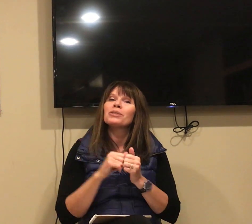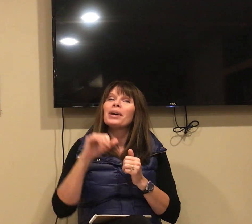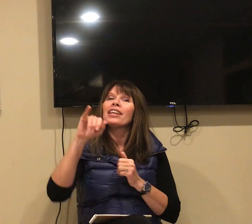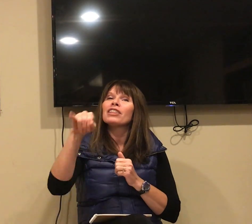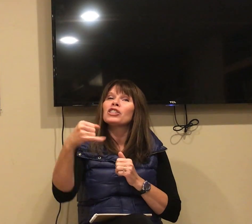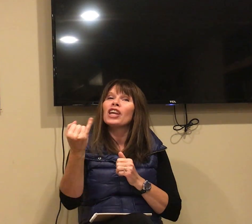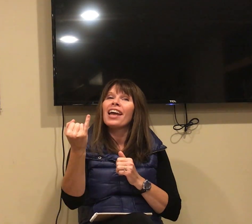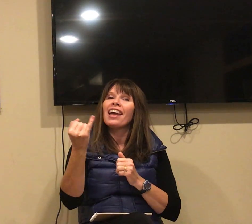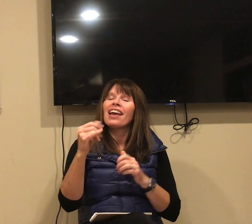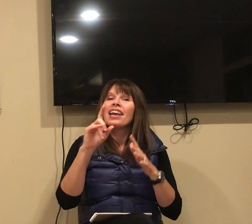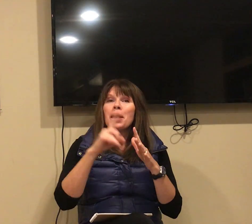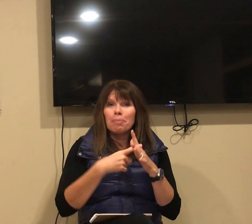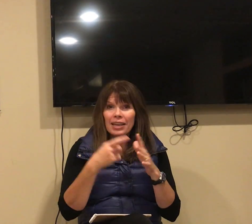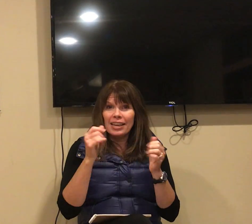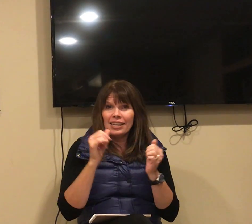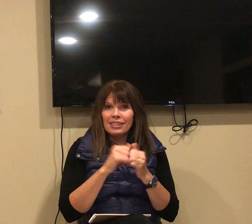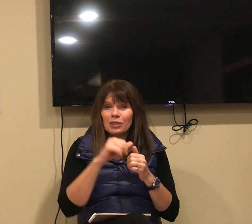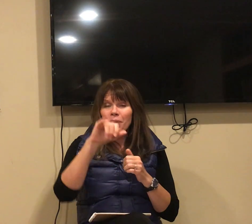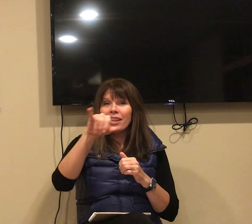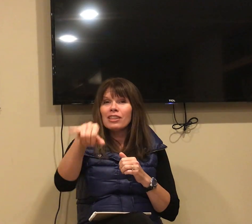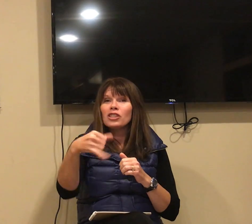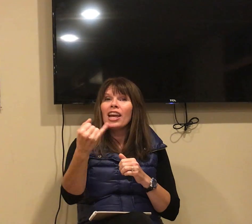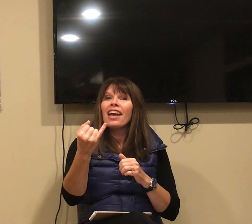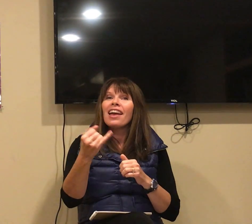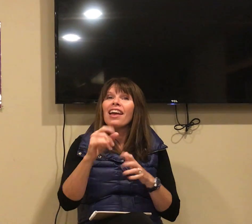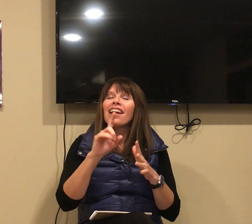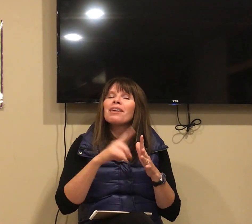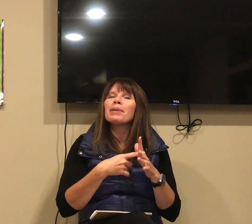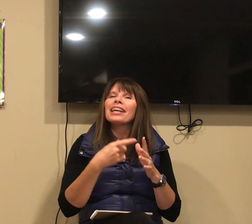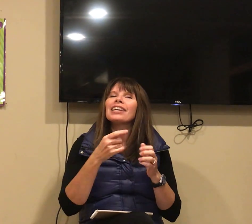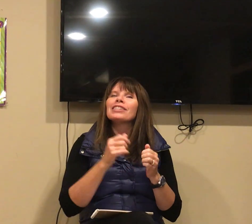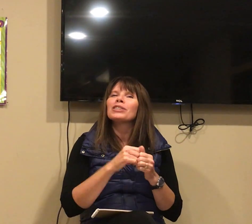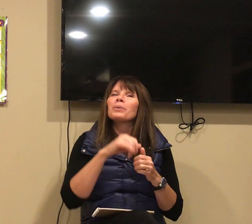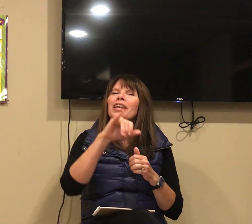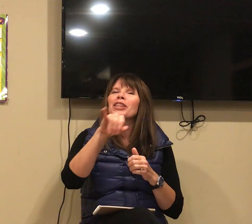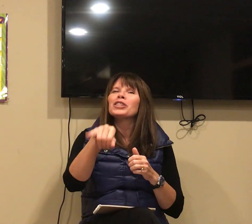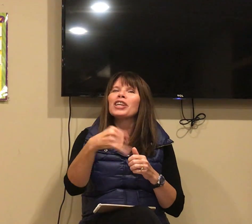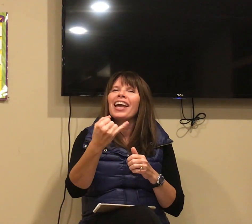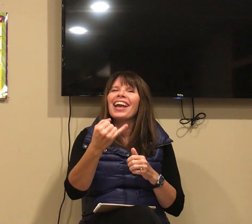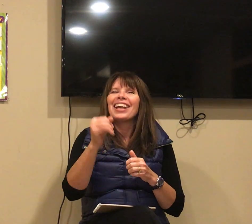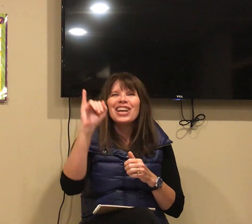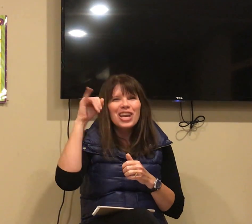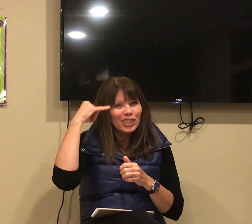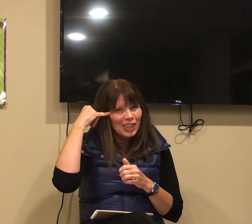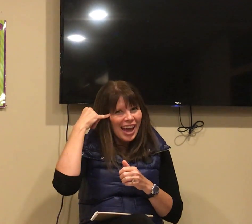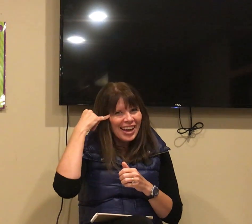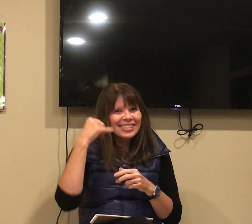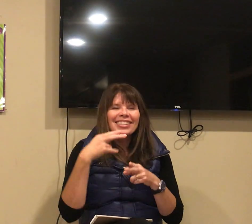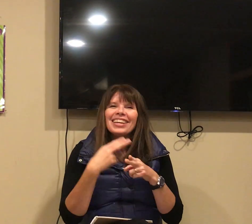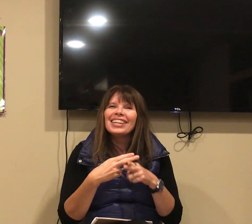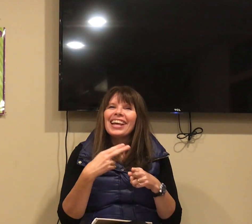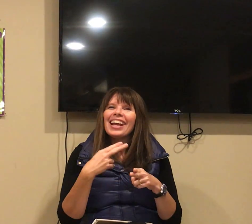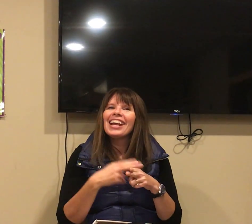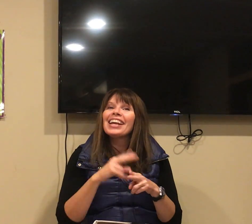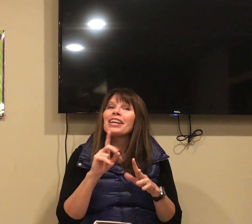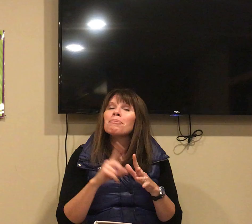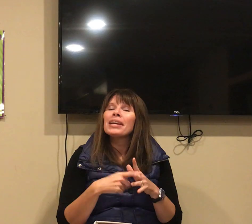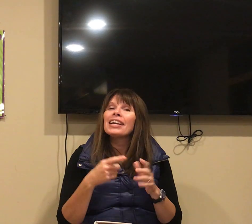with J, begins with J, begins with J. Jack's name